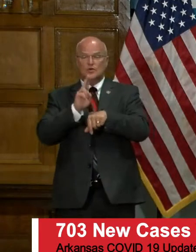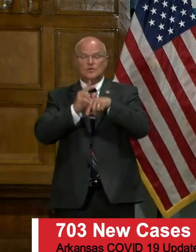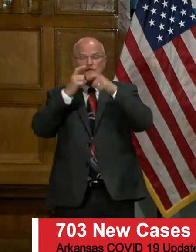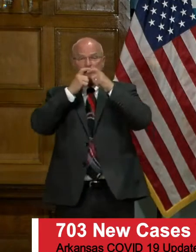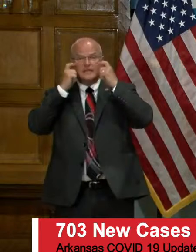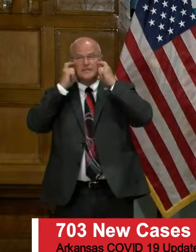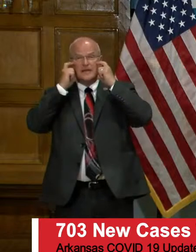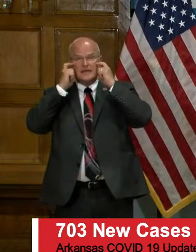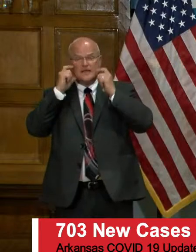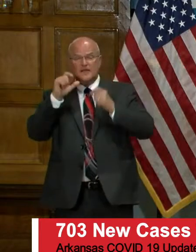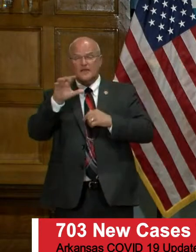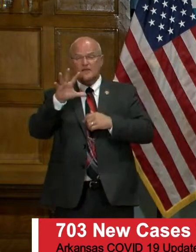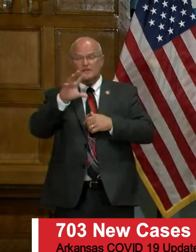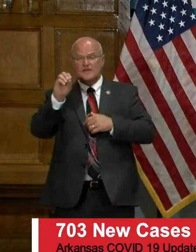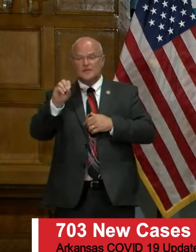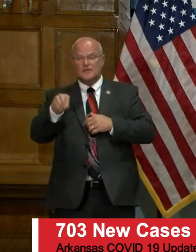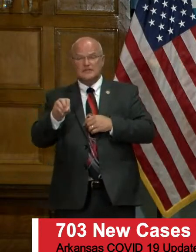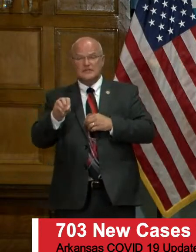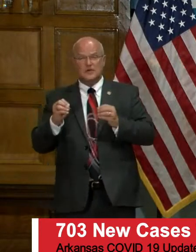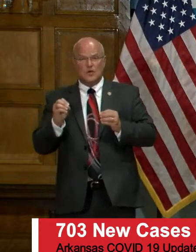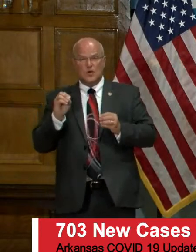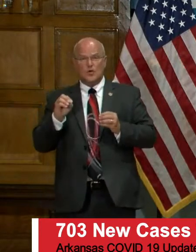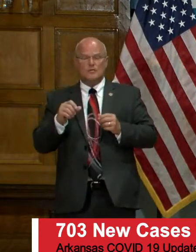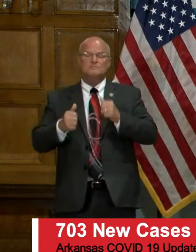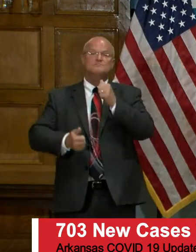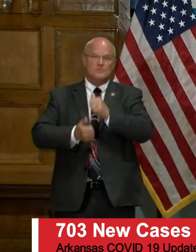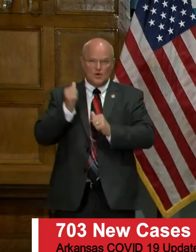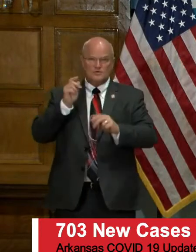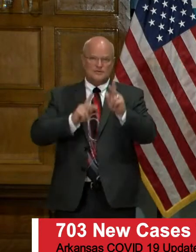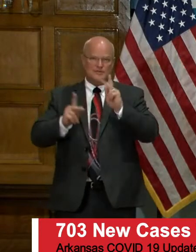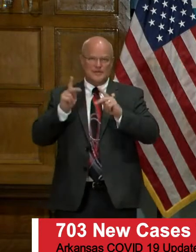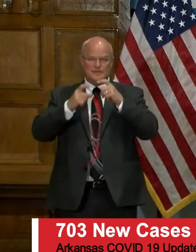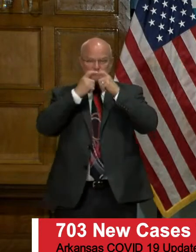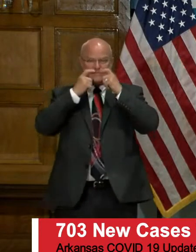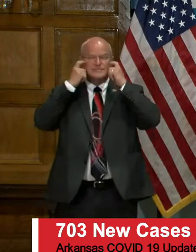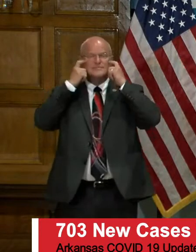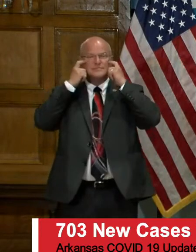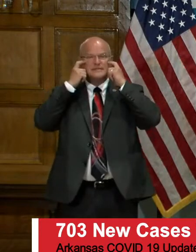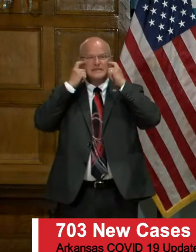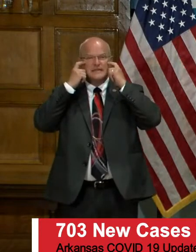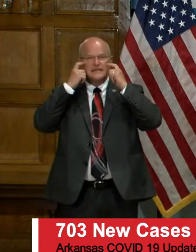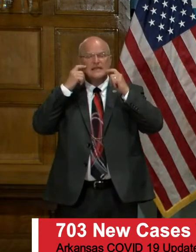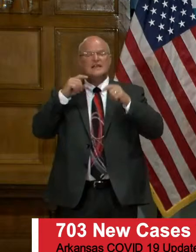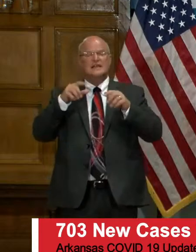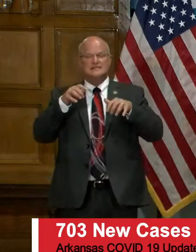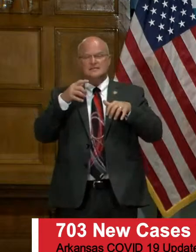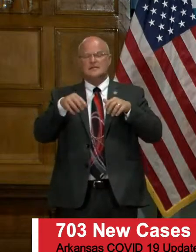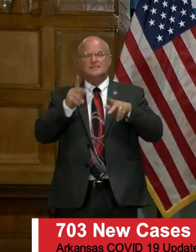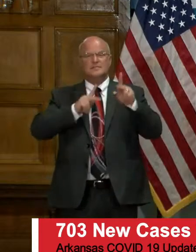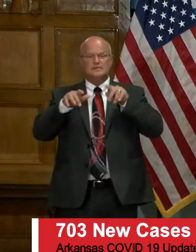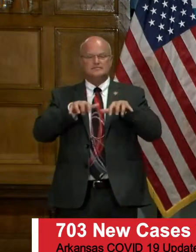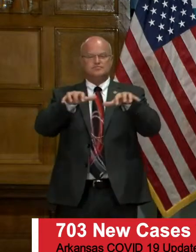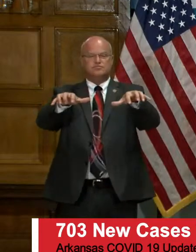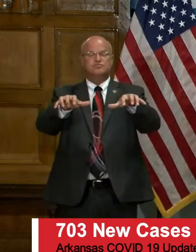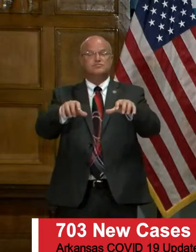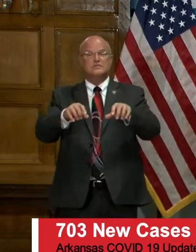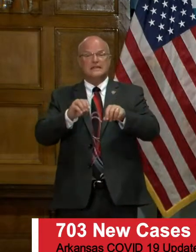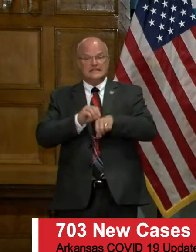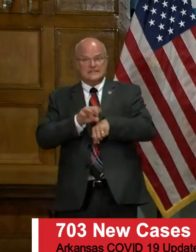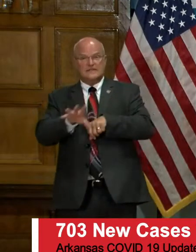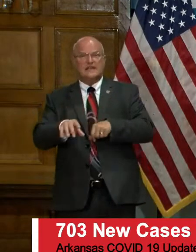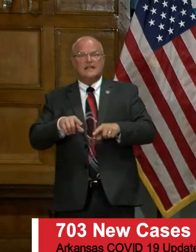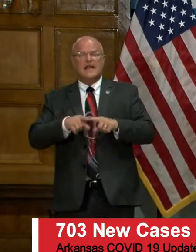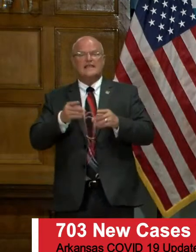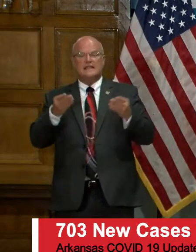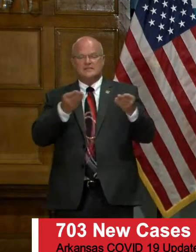are used by 50% or more of by a majority of the population in public settings, then it is effective in starting